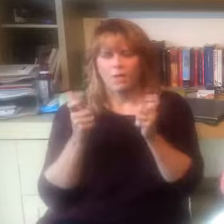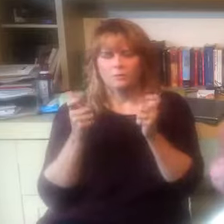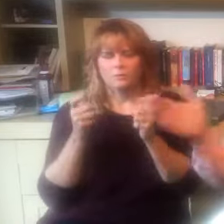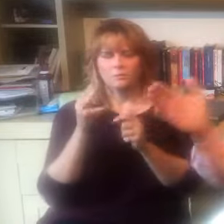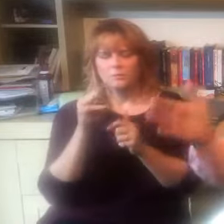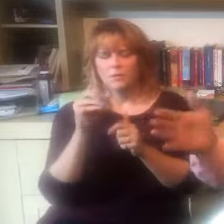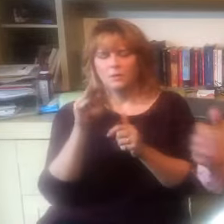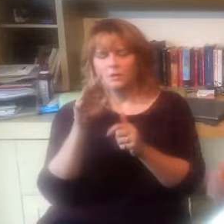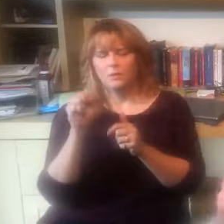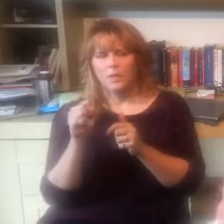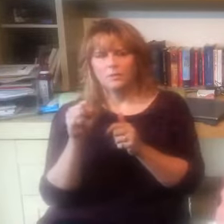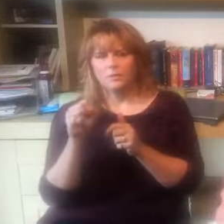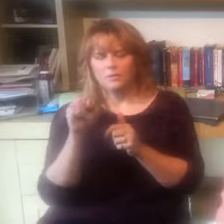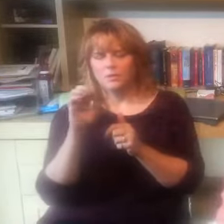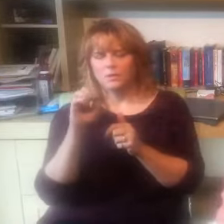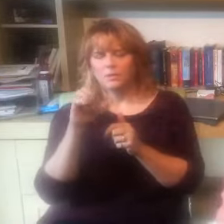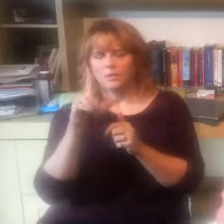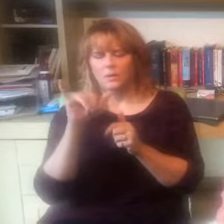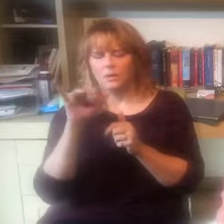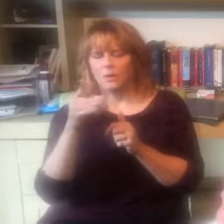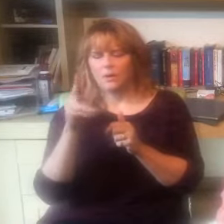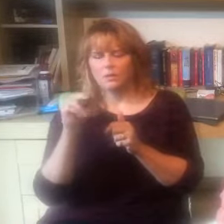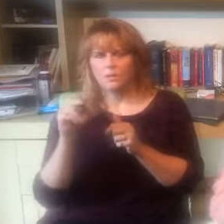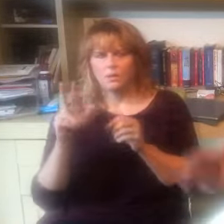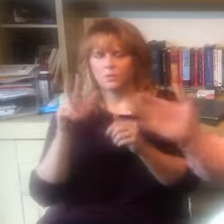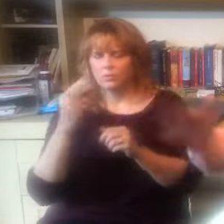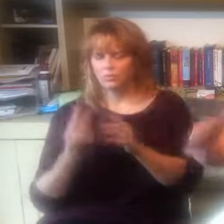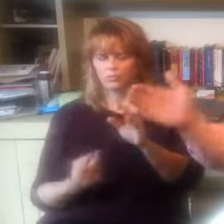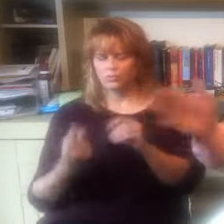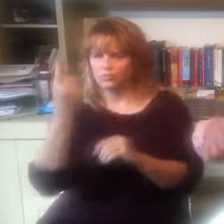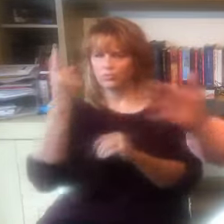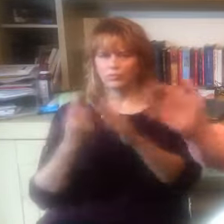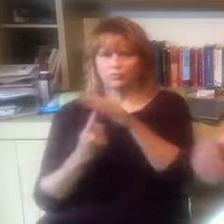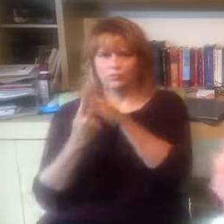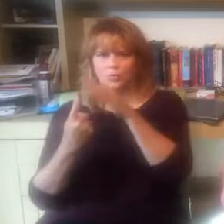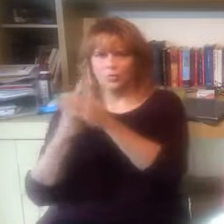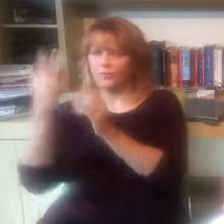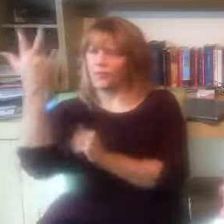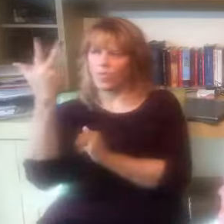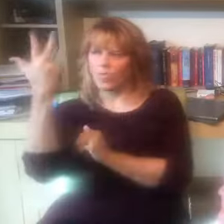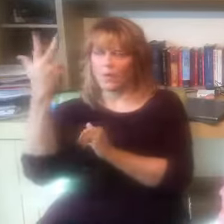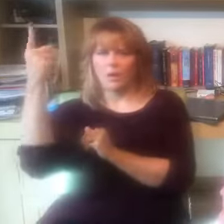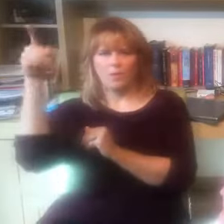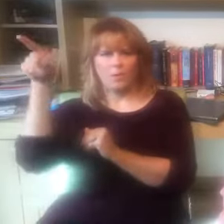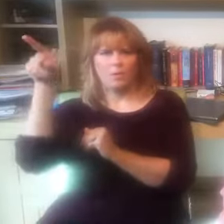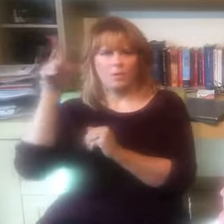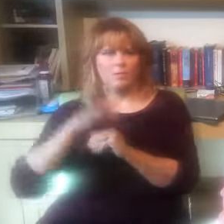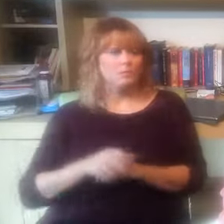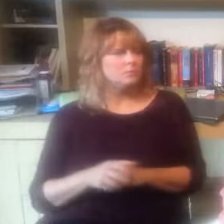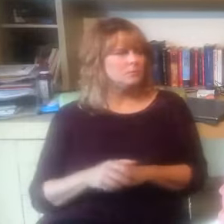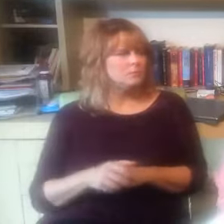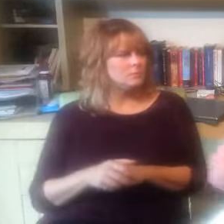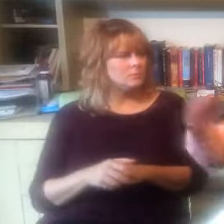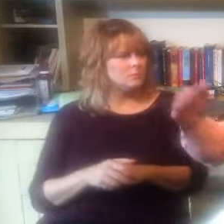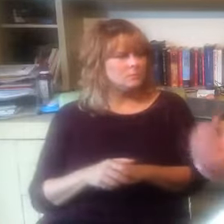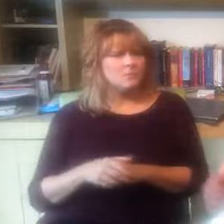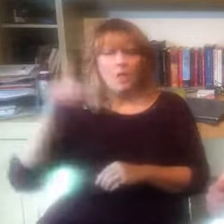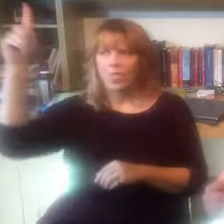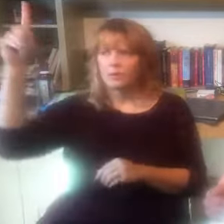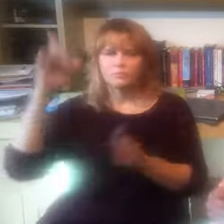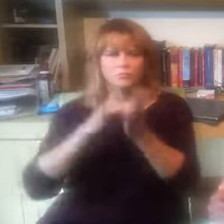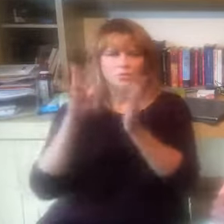Moses and Elijah shows up. And Jesus converses with them. Then when he